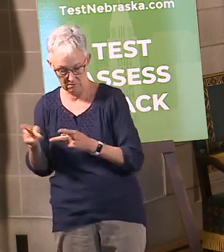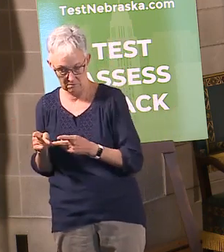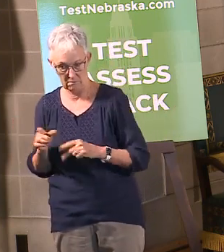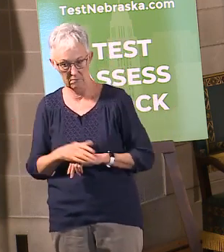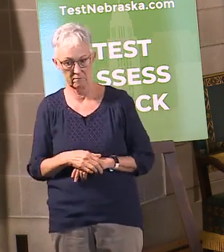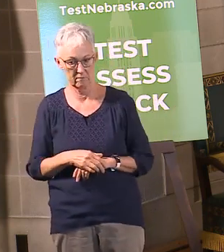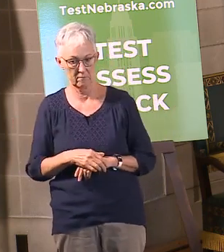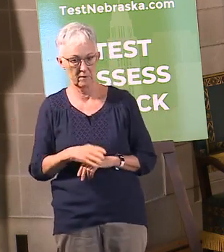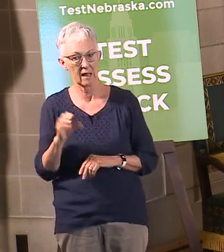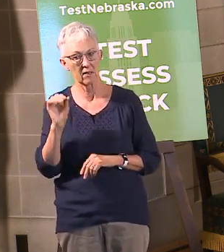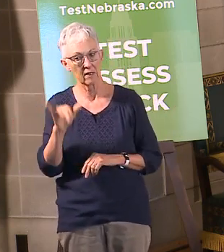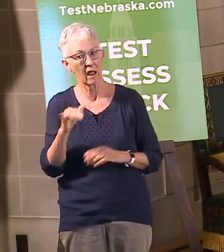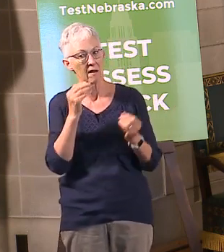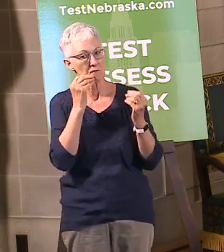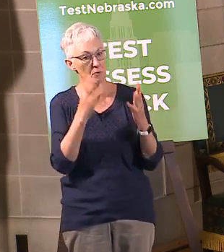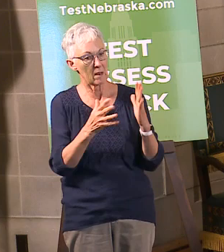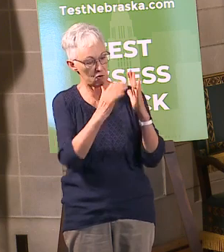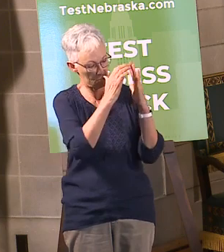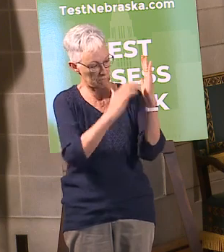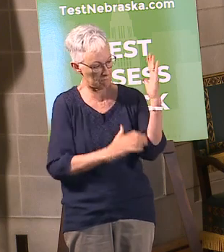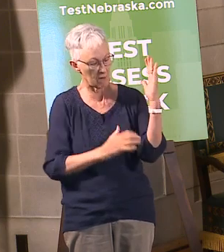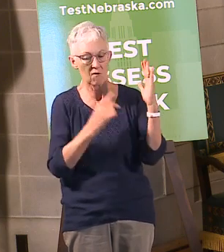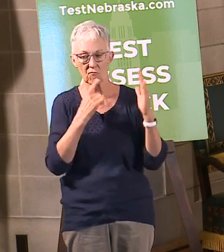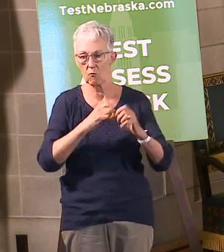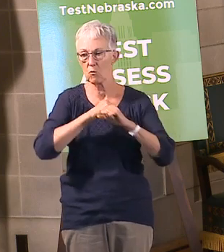in the state of Nebraska.